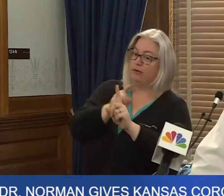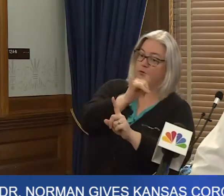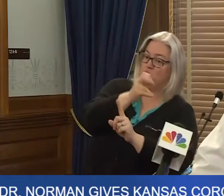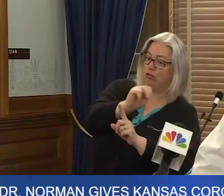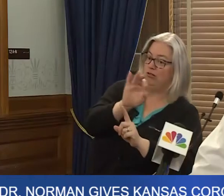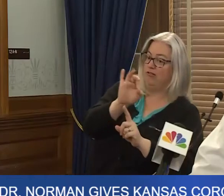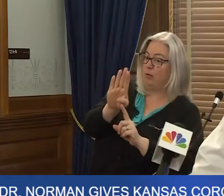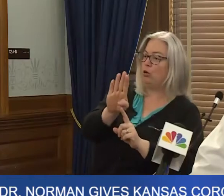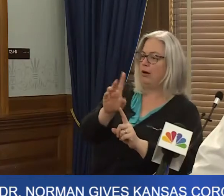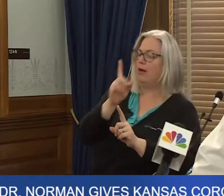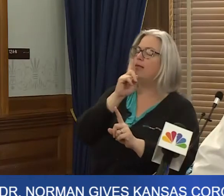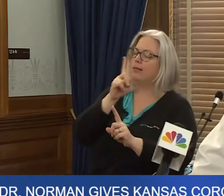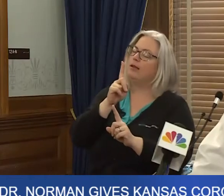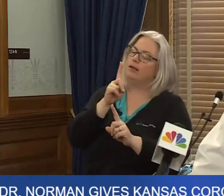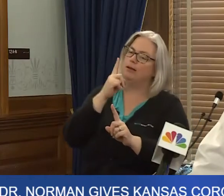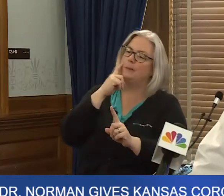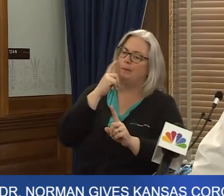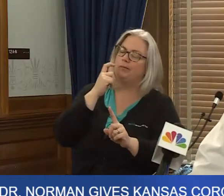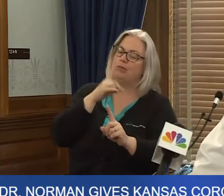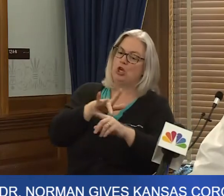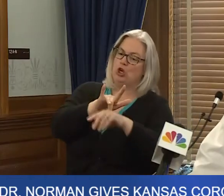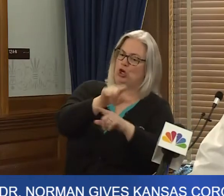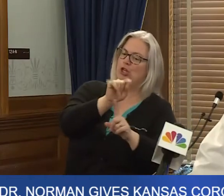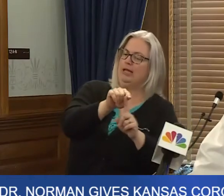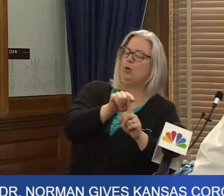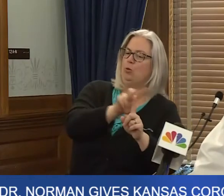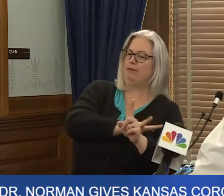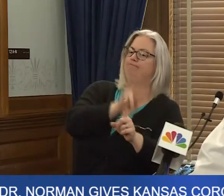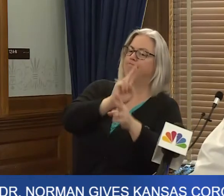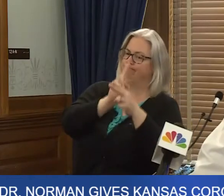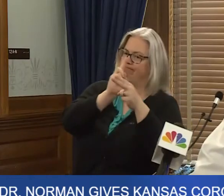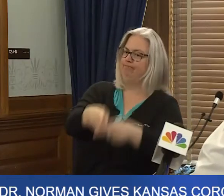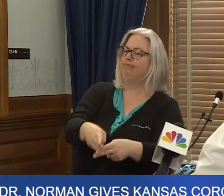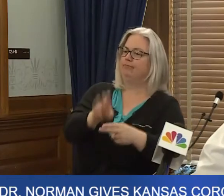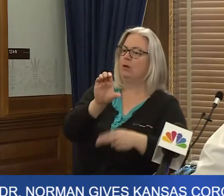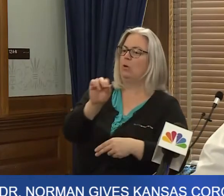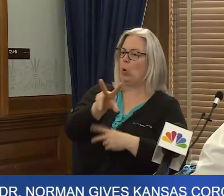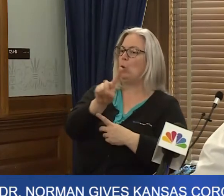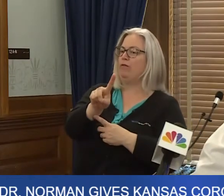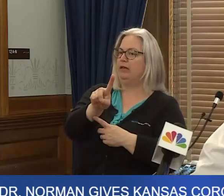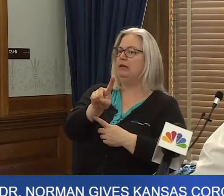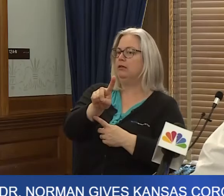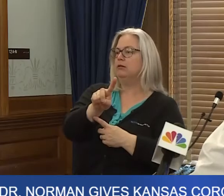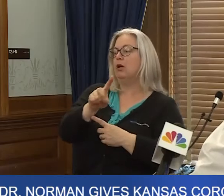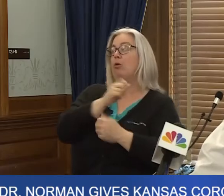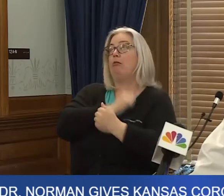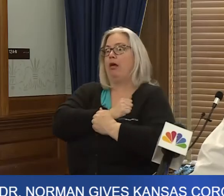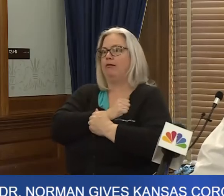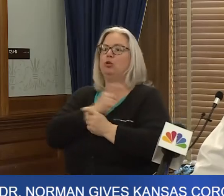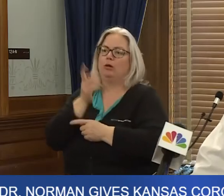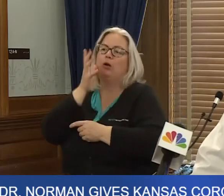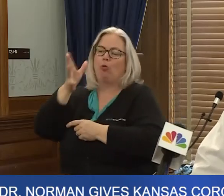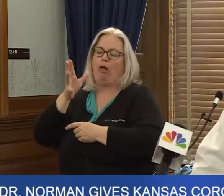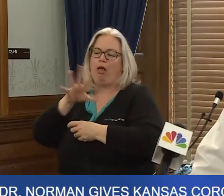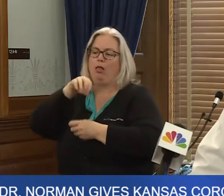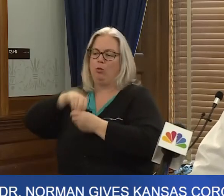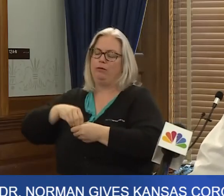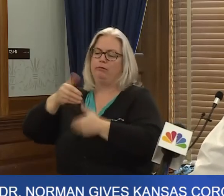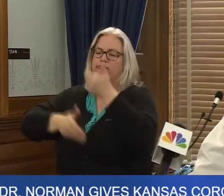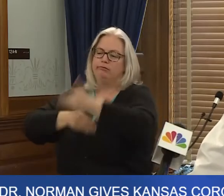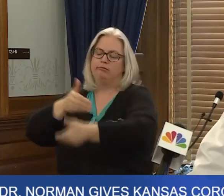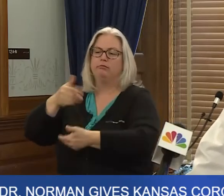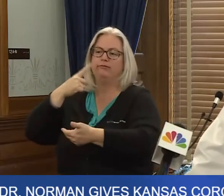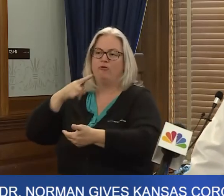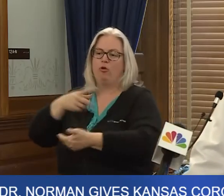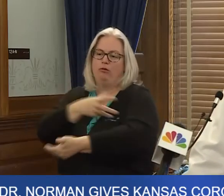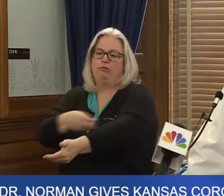possible to likely attribute that earlier illness to COVID-19. And we would love to do that, and we'll do that as part of our serology testing. We